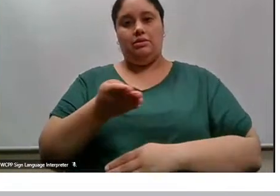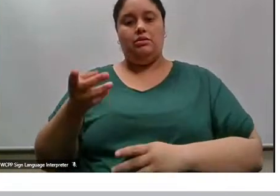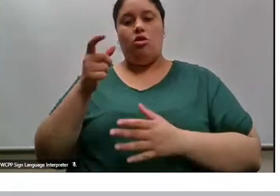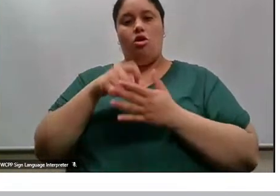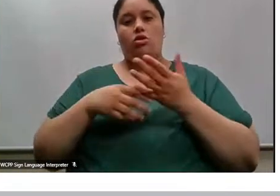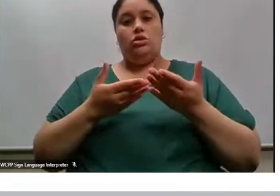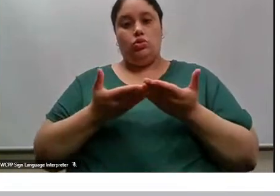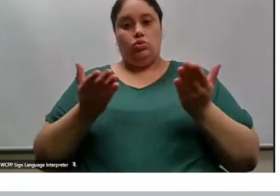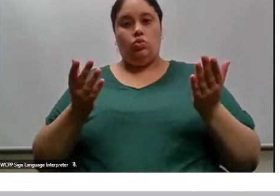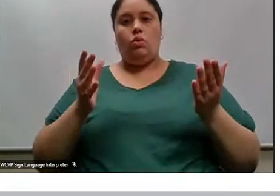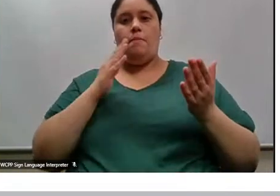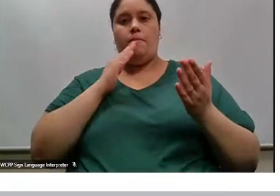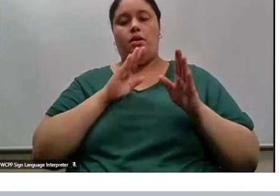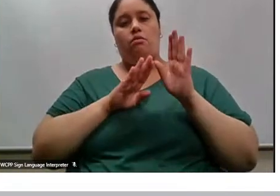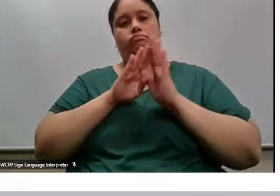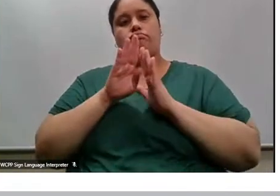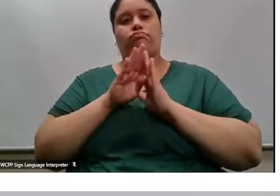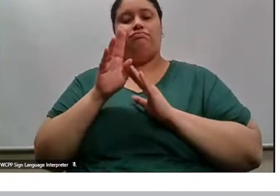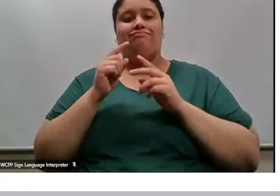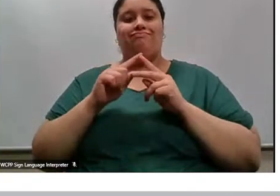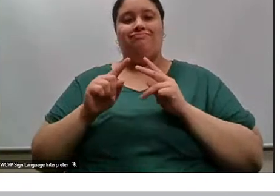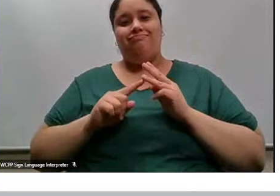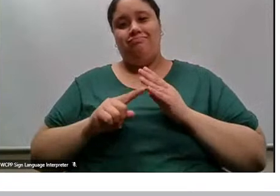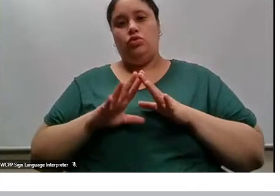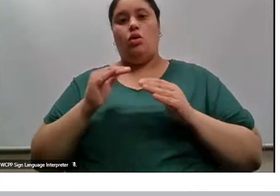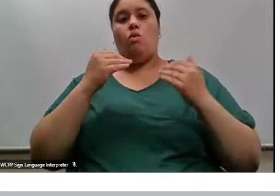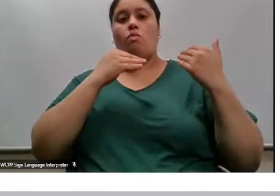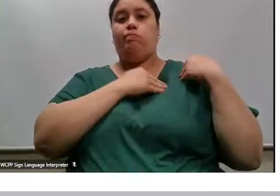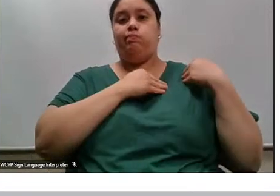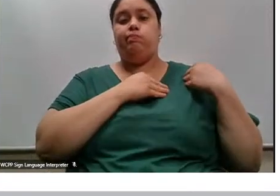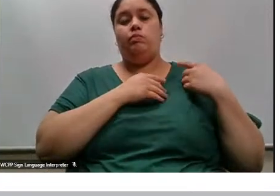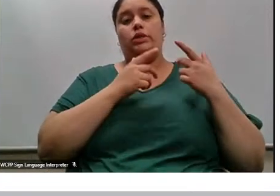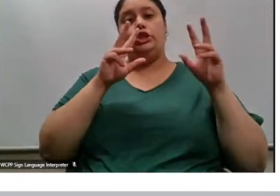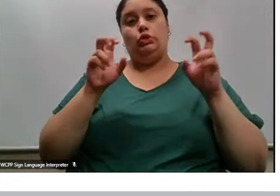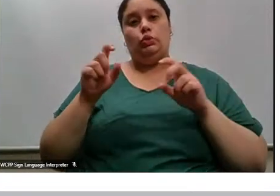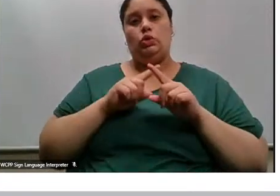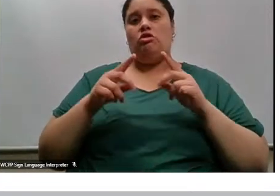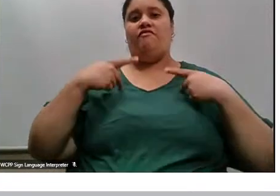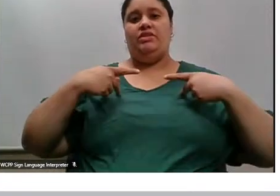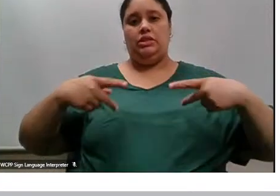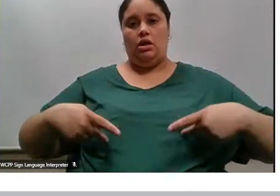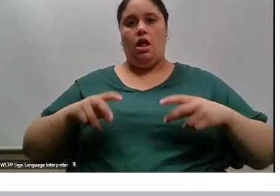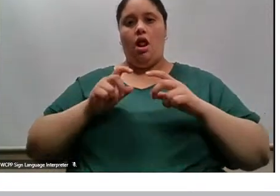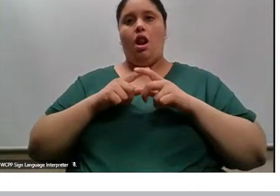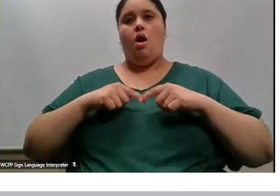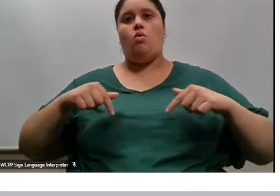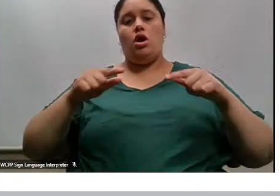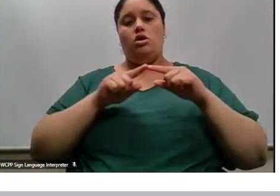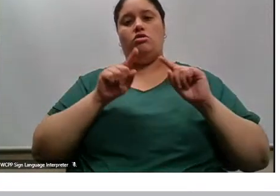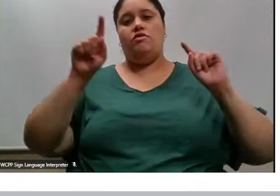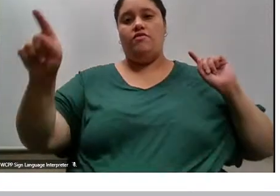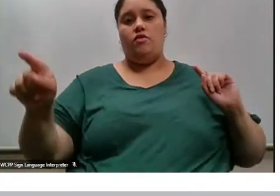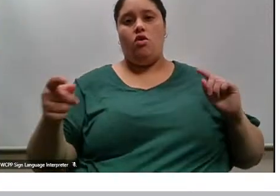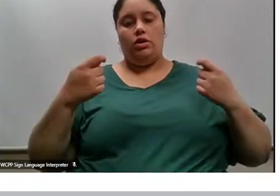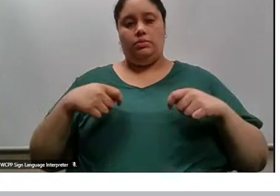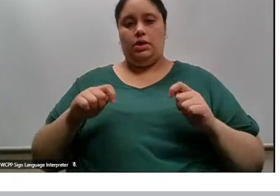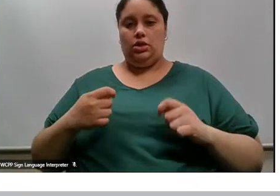costs that push up that thing. So it's not a workload issue, it's actually a physical location linked